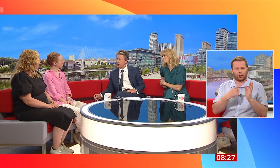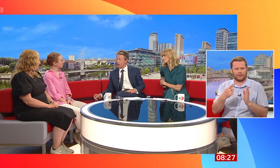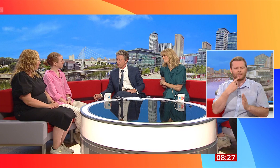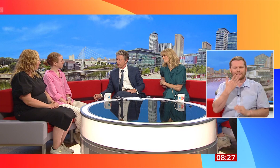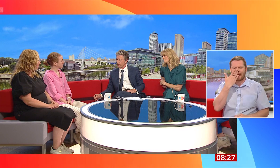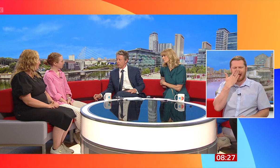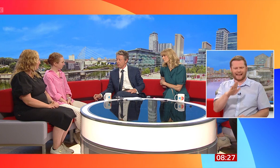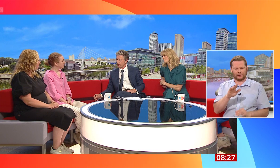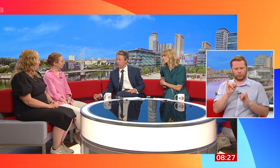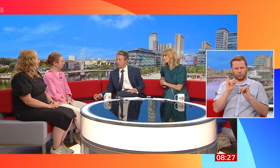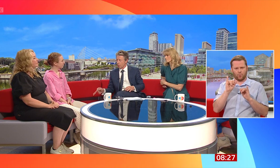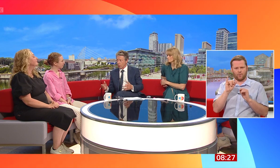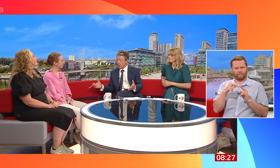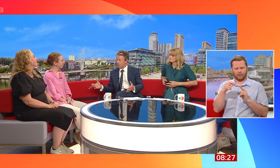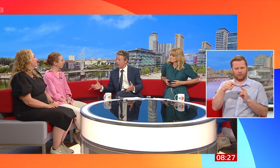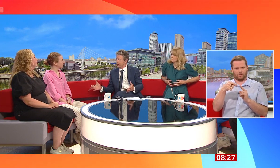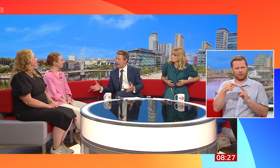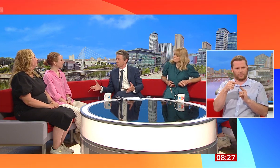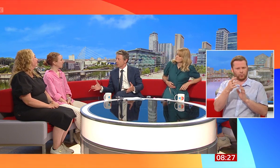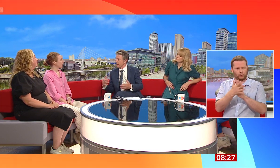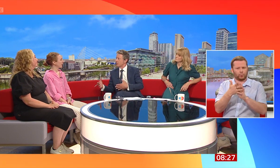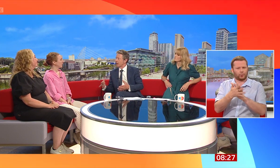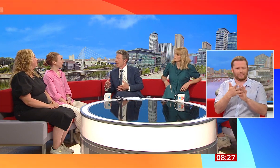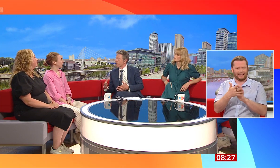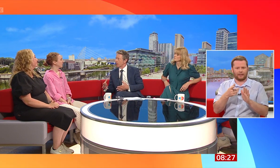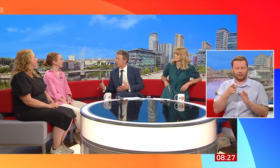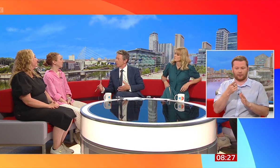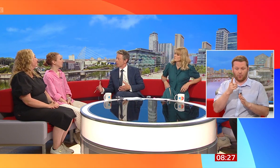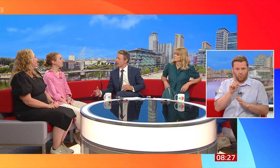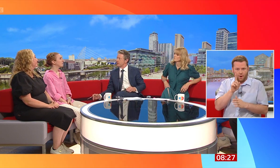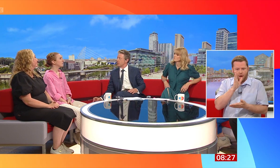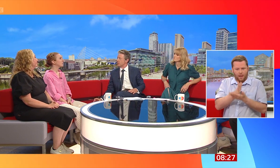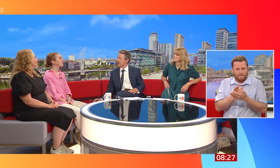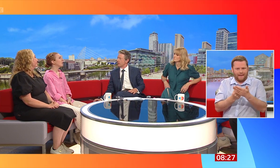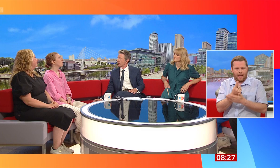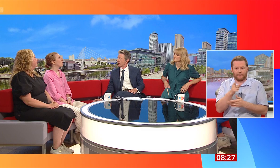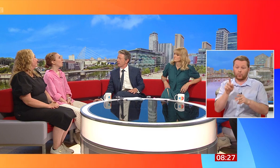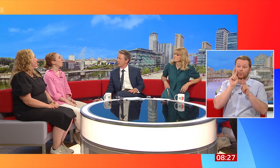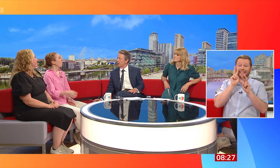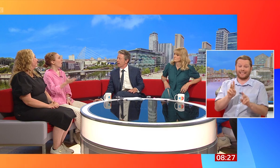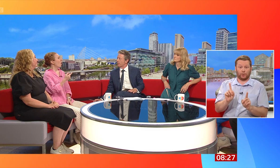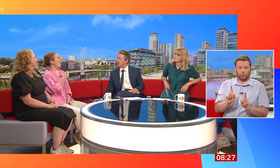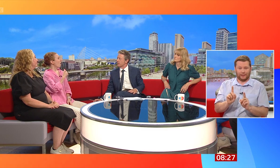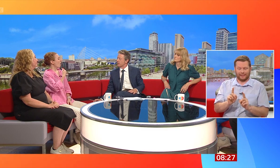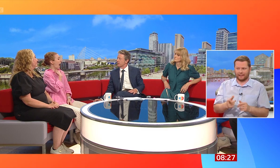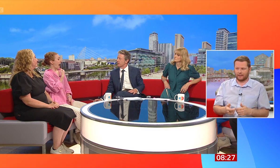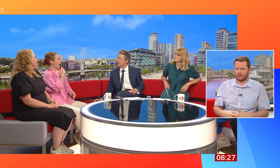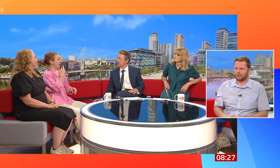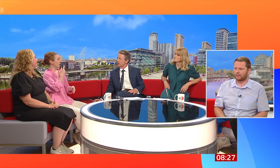attitude is awful, what is that? What's actually happening? What is it you see when that